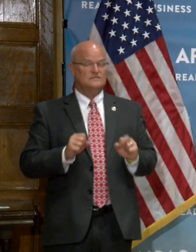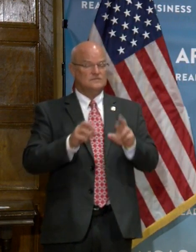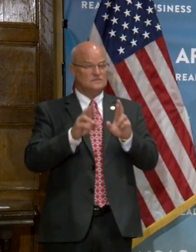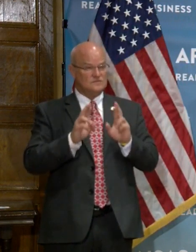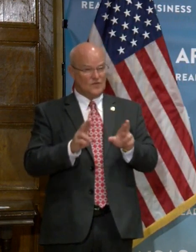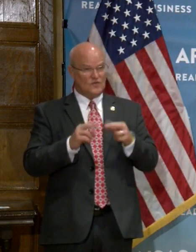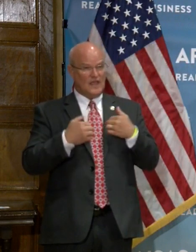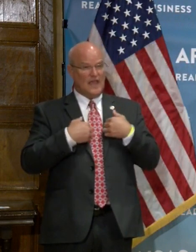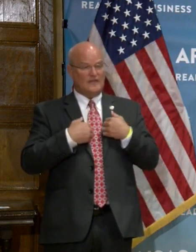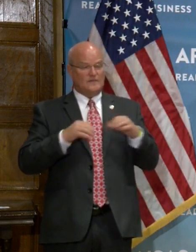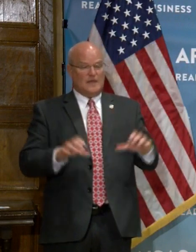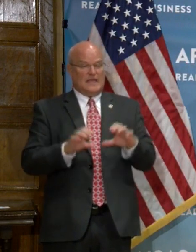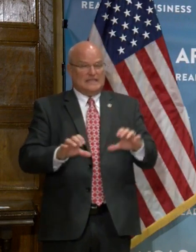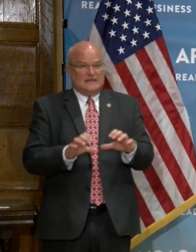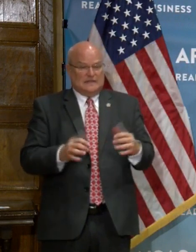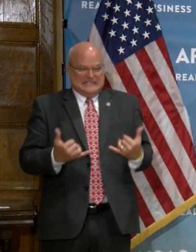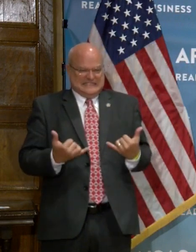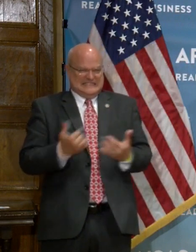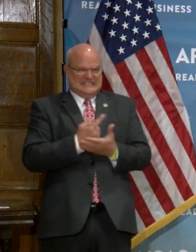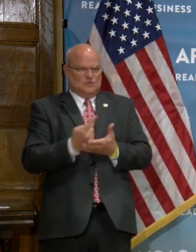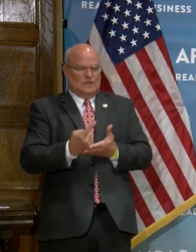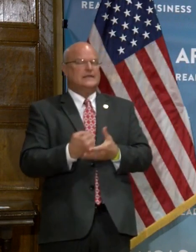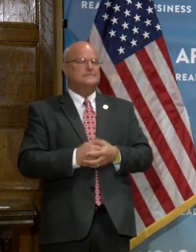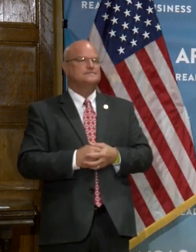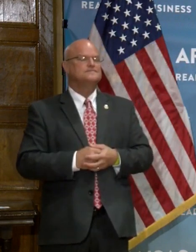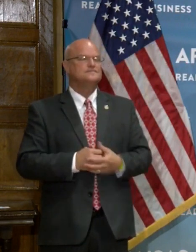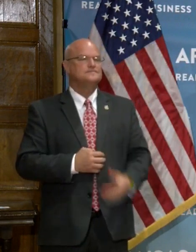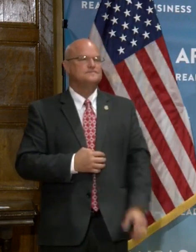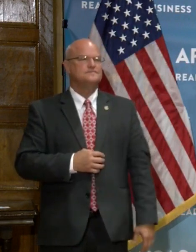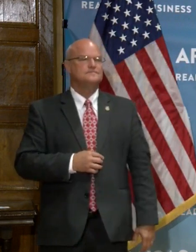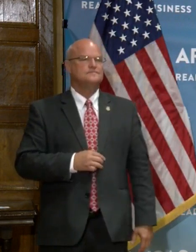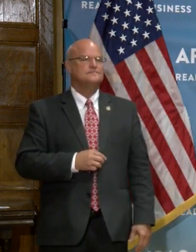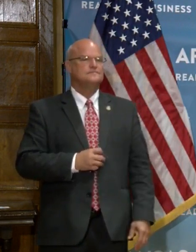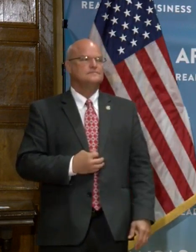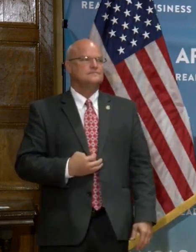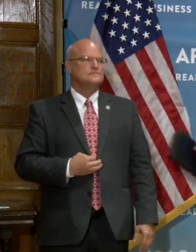hopefully have some activity going on even this week.